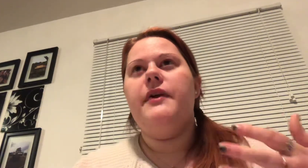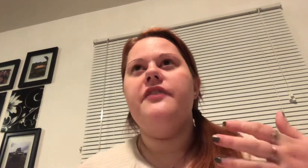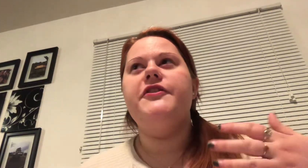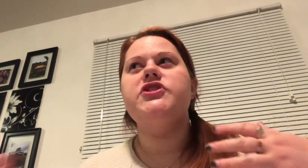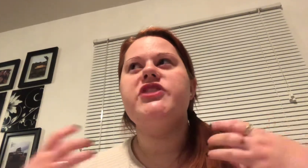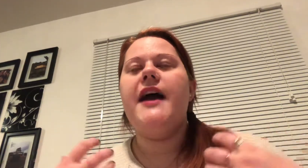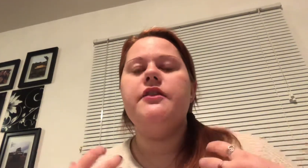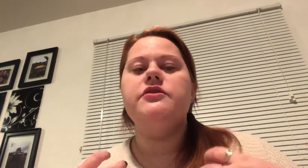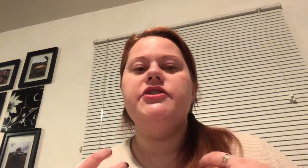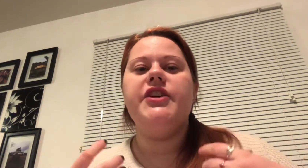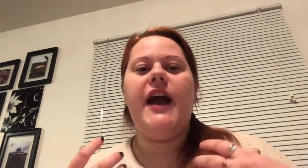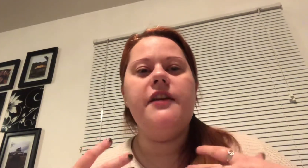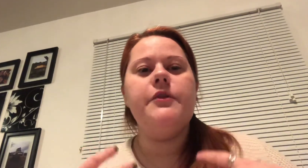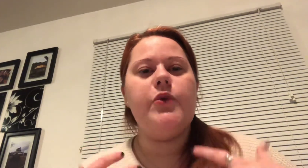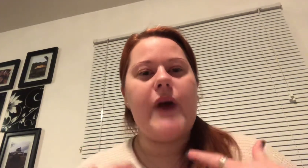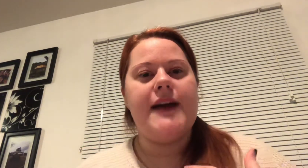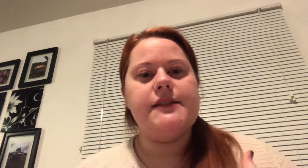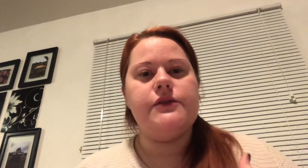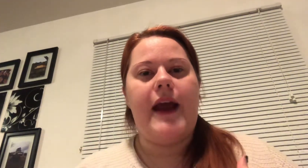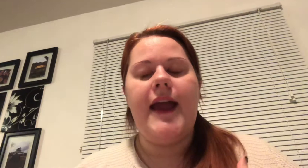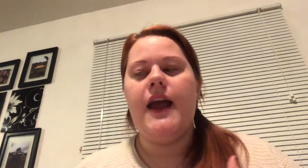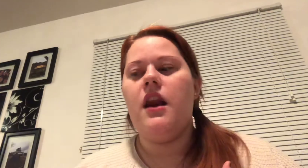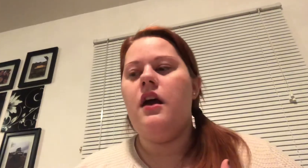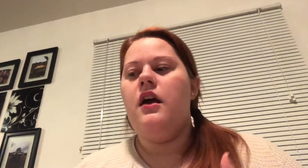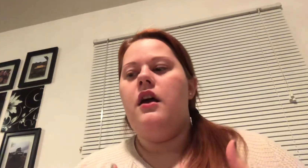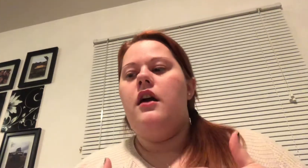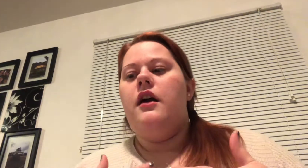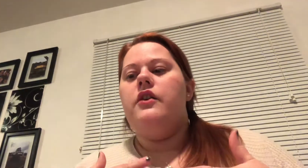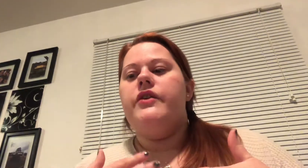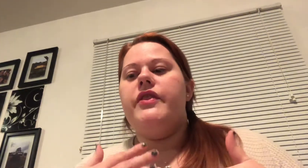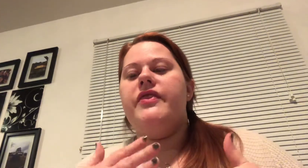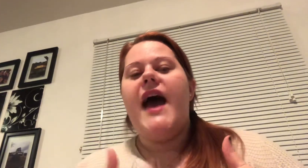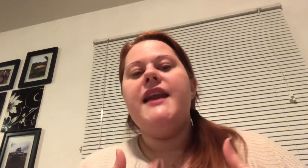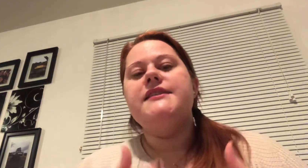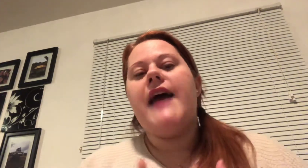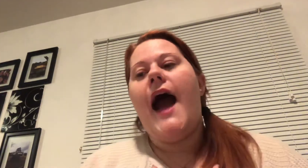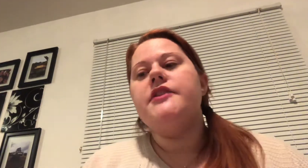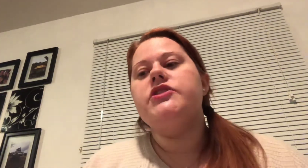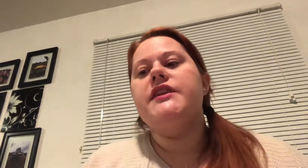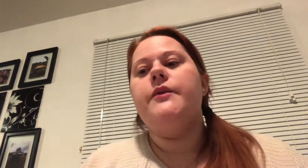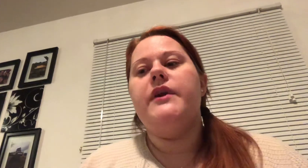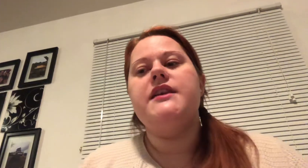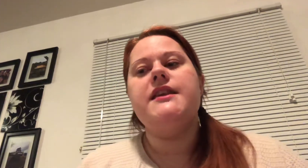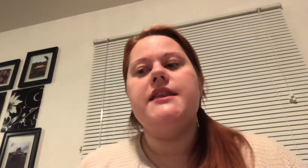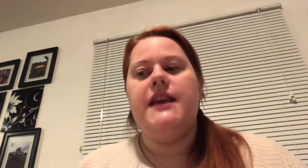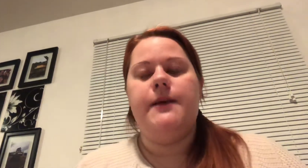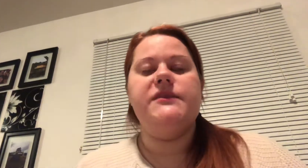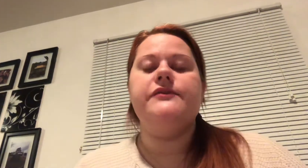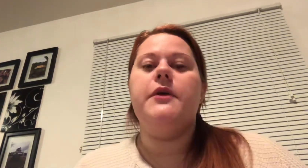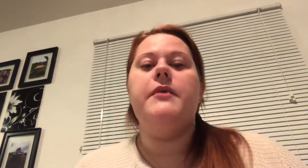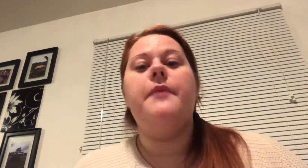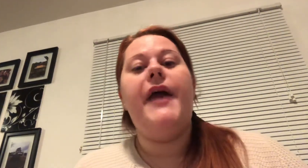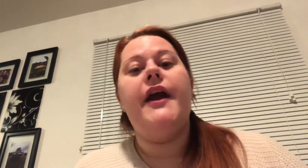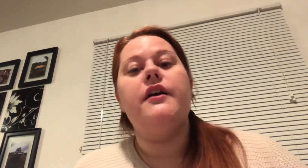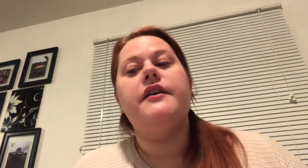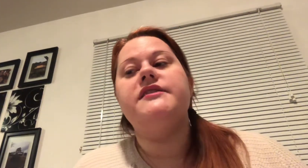you're shackled, you're kind of oppressed, right? That is actually one of the themes from A Pair of